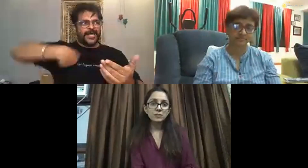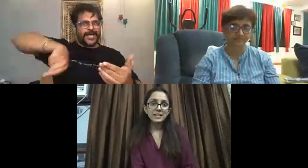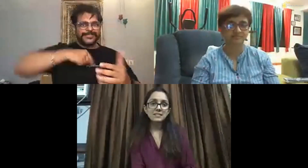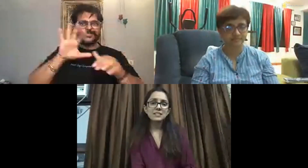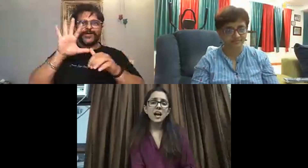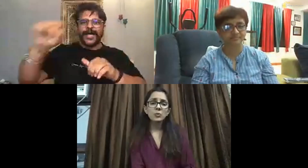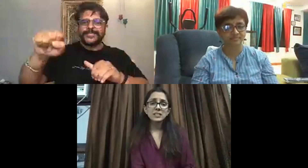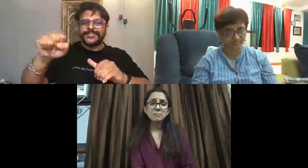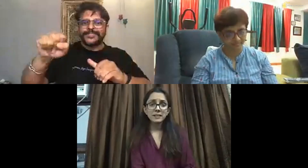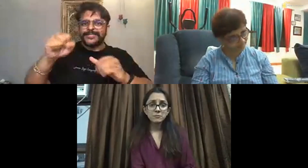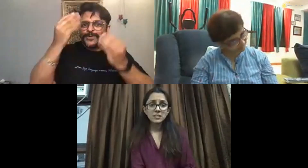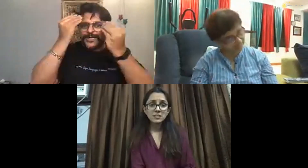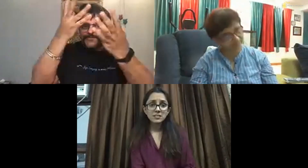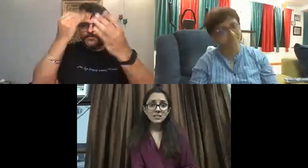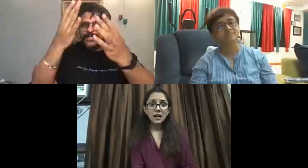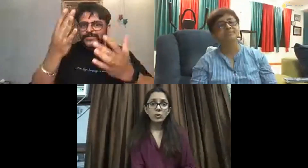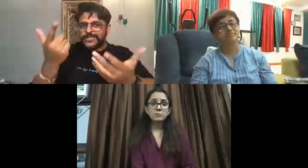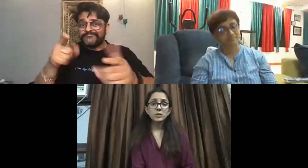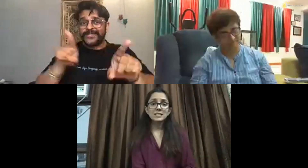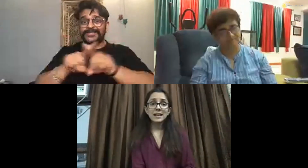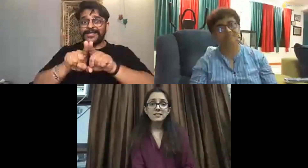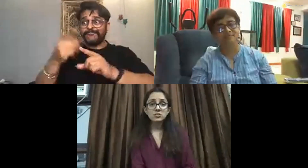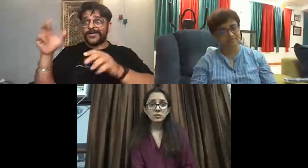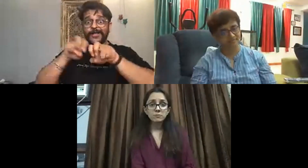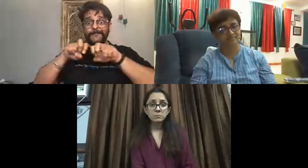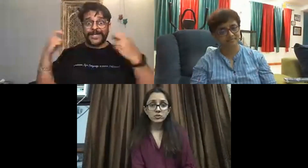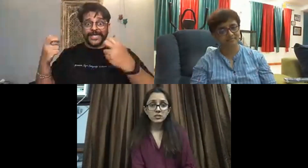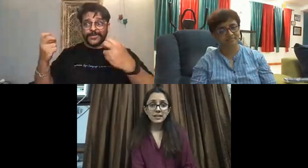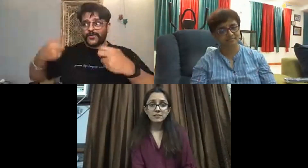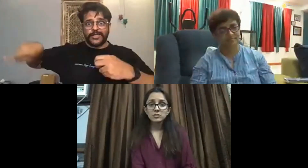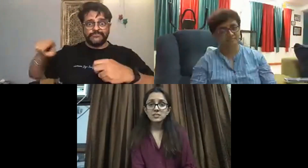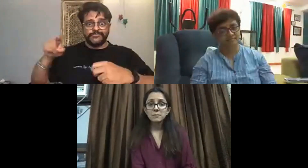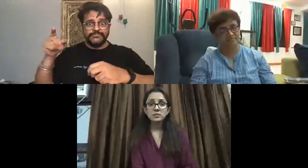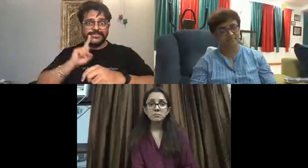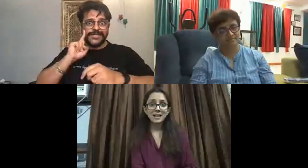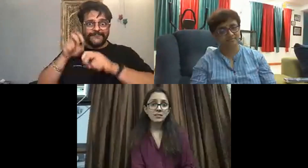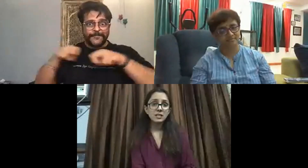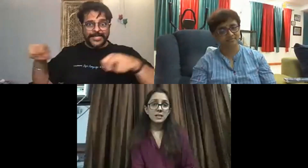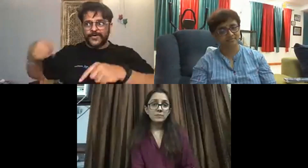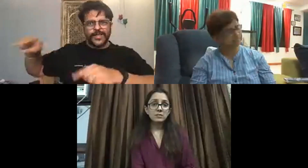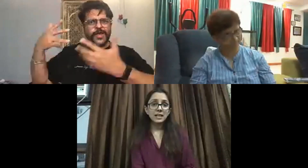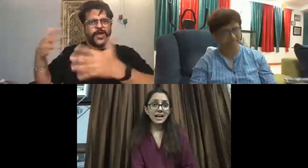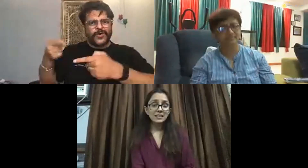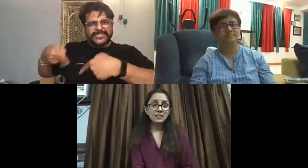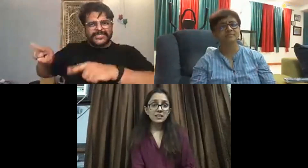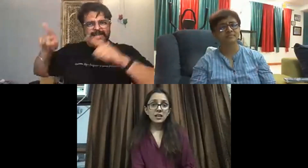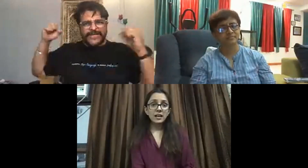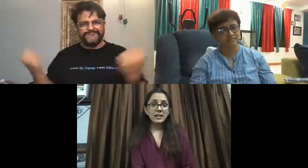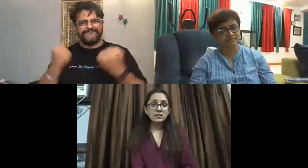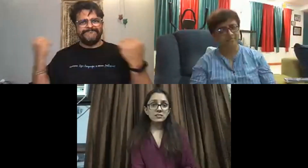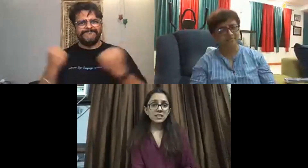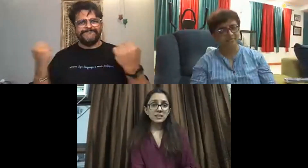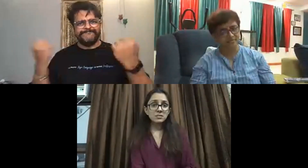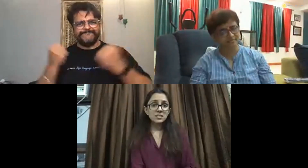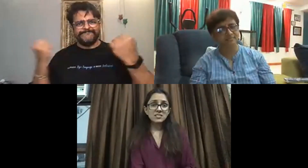of ISL, that how it can benefit, how it provides access to information. Like, for example, the panel that we had,